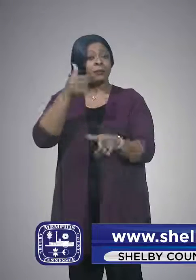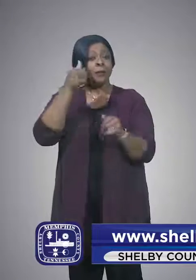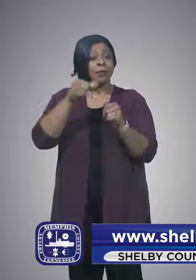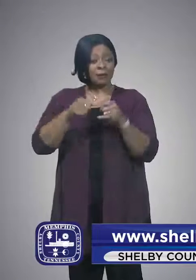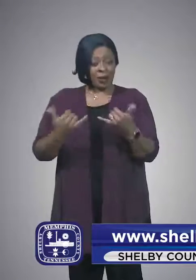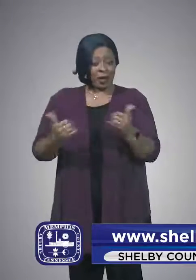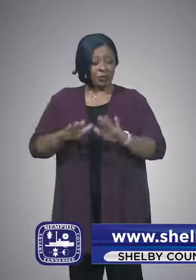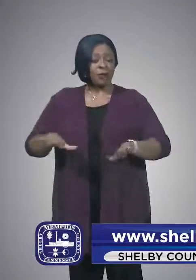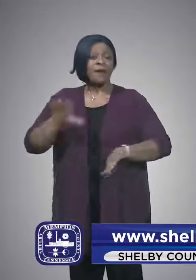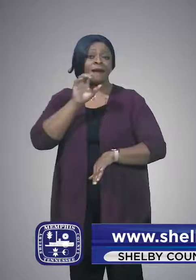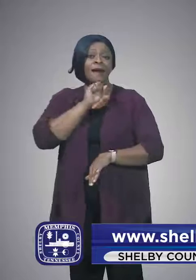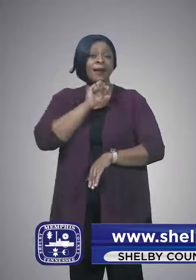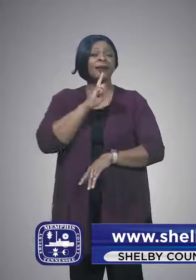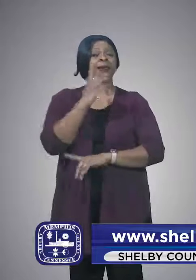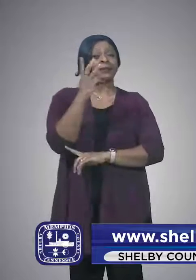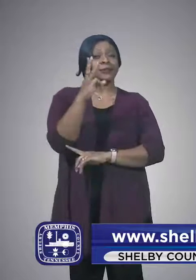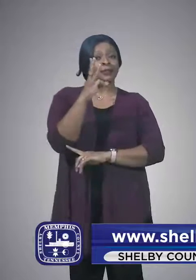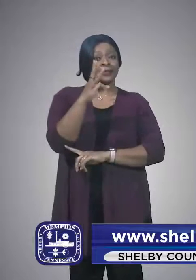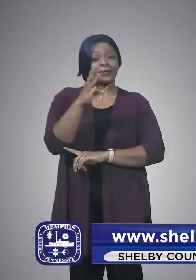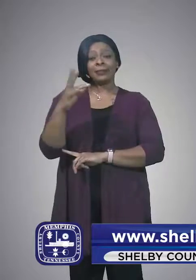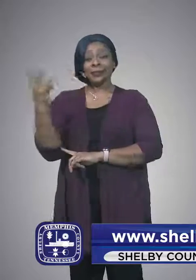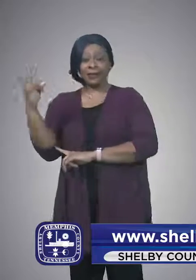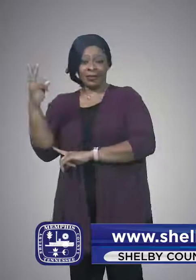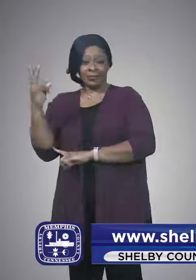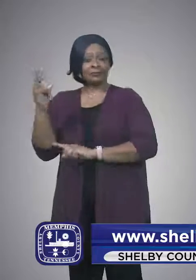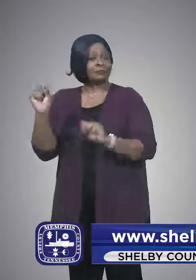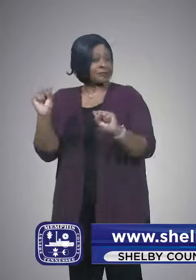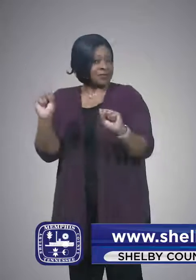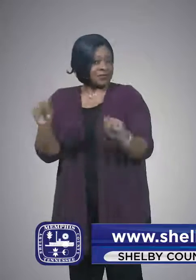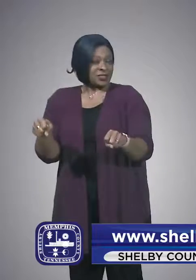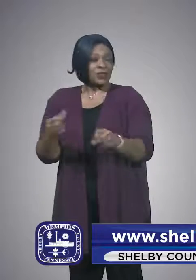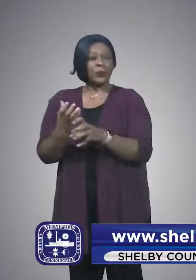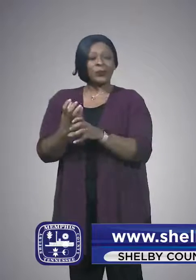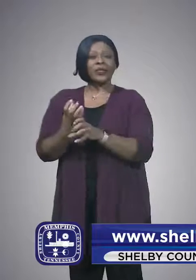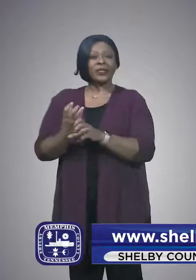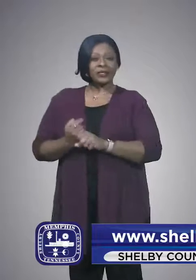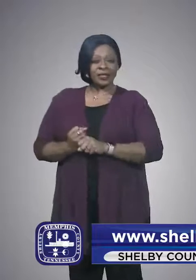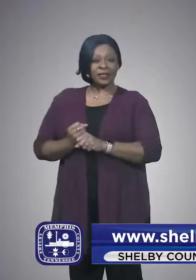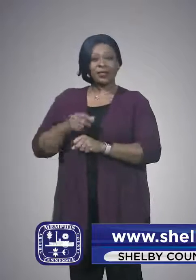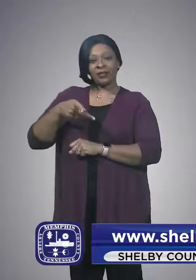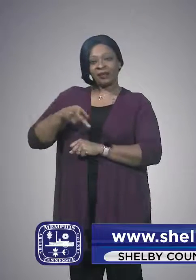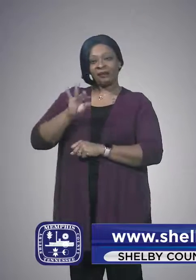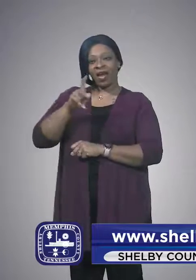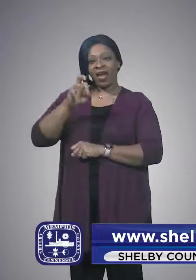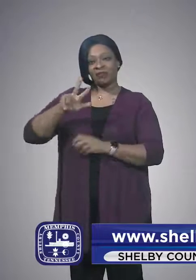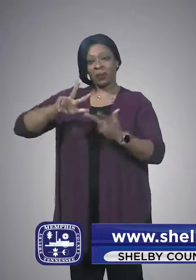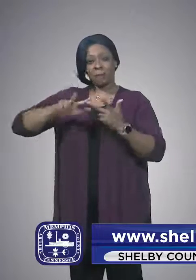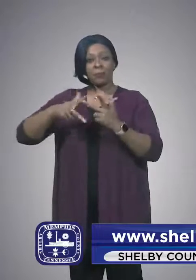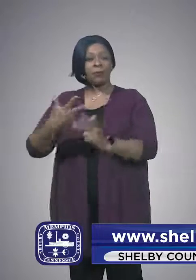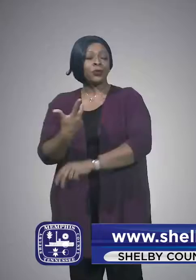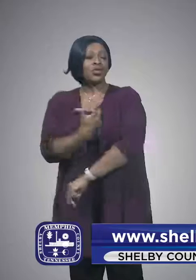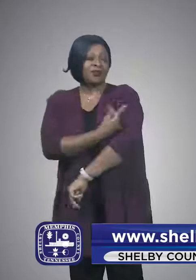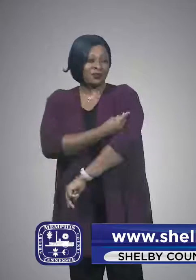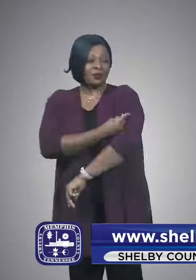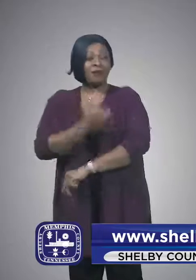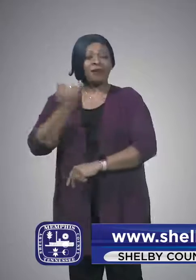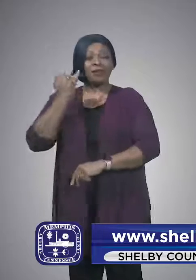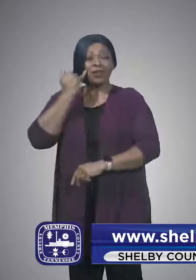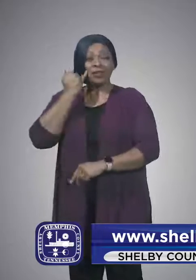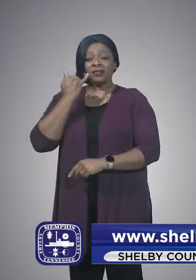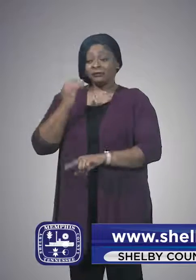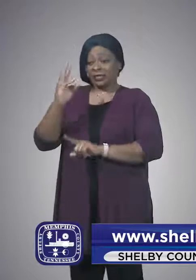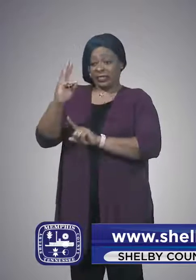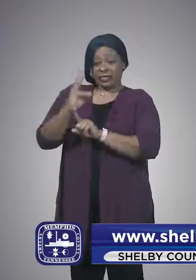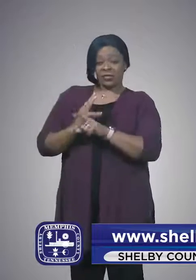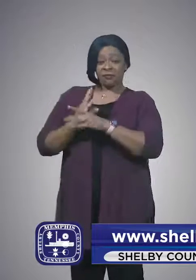now children ages 16 and 17 are eligible to receive Pfizer booster shots if it has been at least